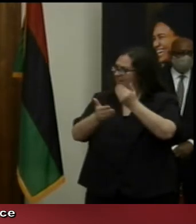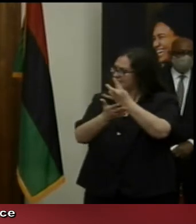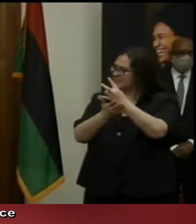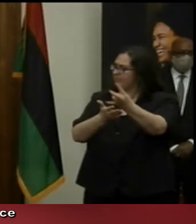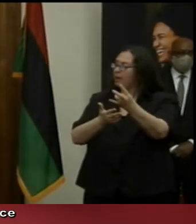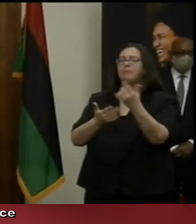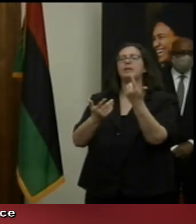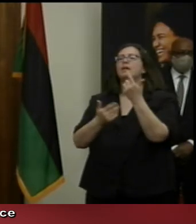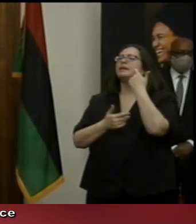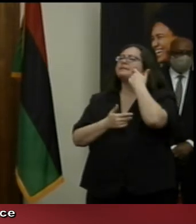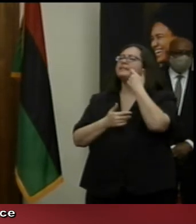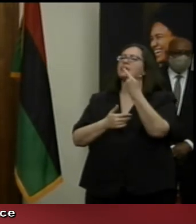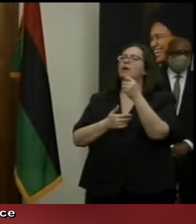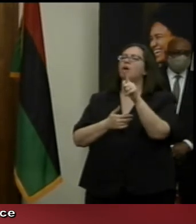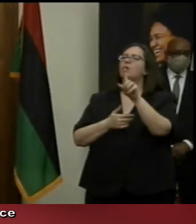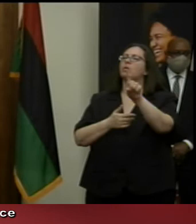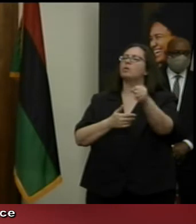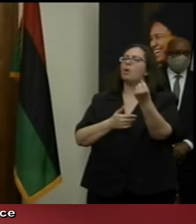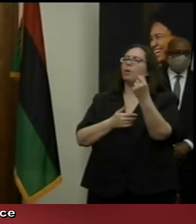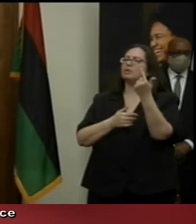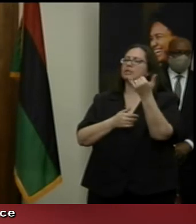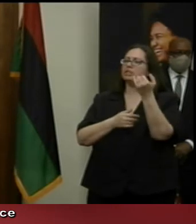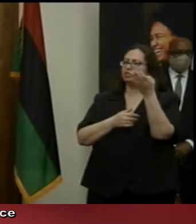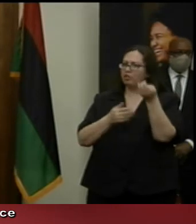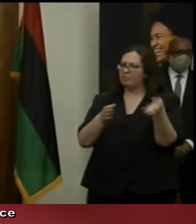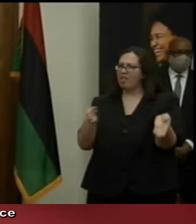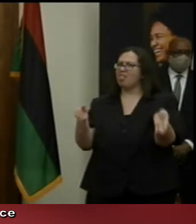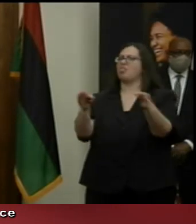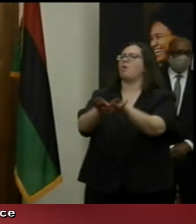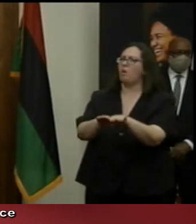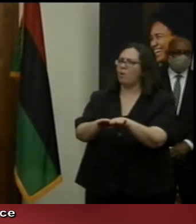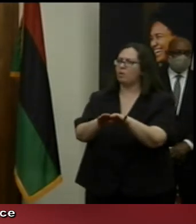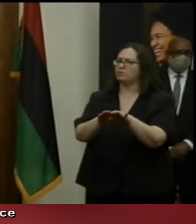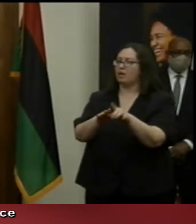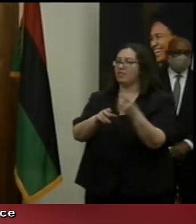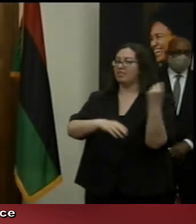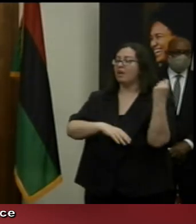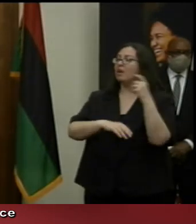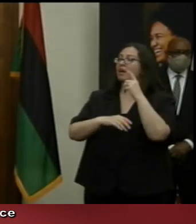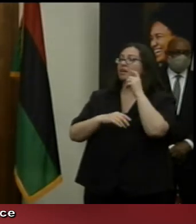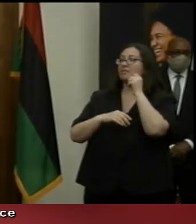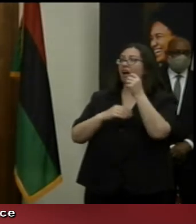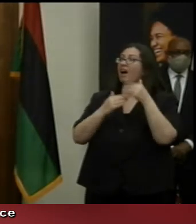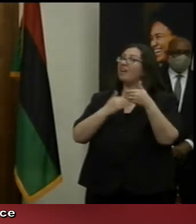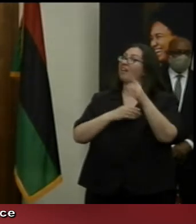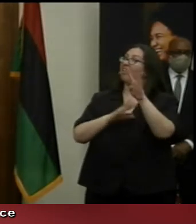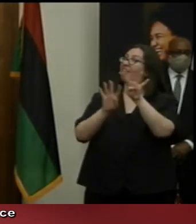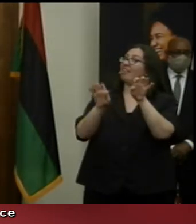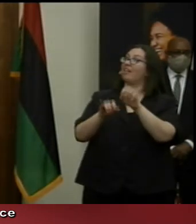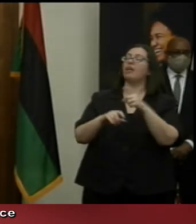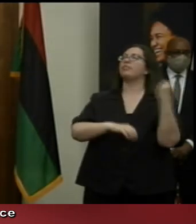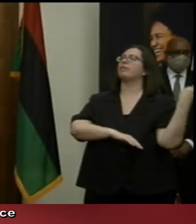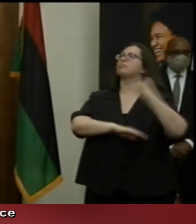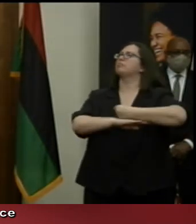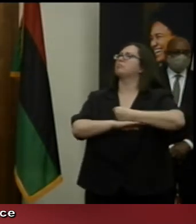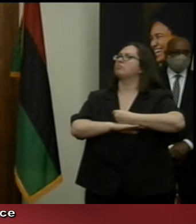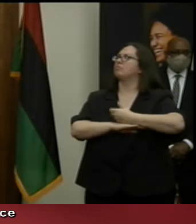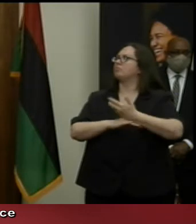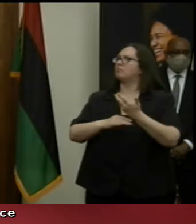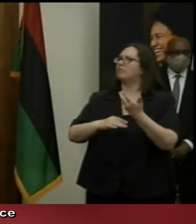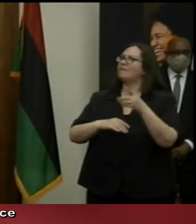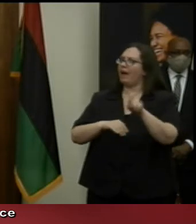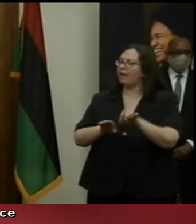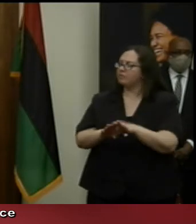gyms just closed all St. Louis locations, not indefinitely. They're out of business because they can't sustain it without being open. And